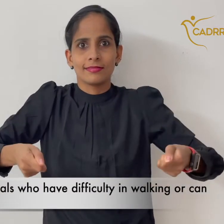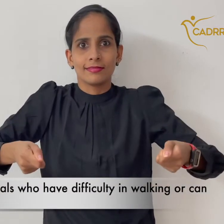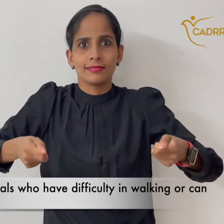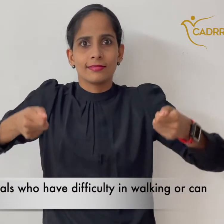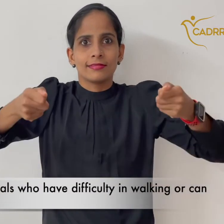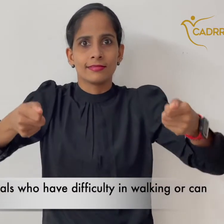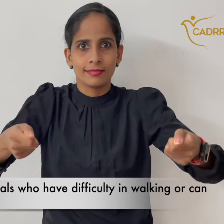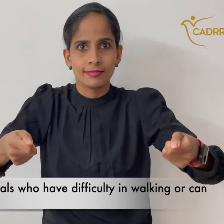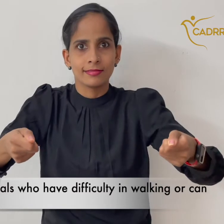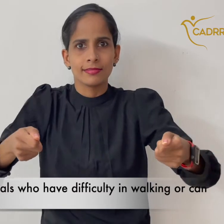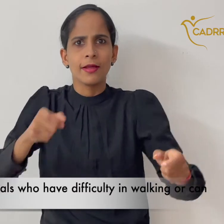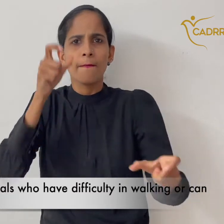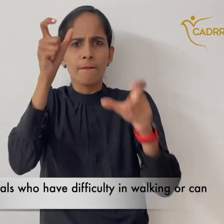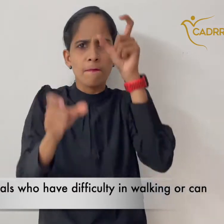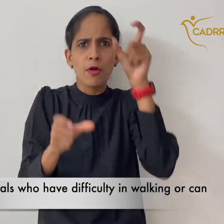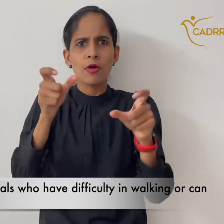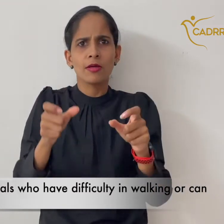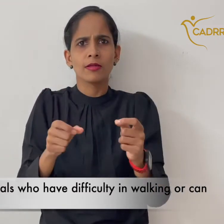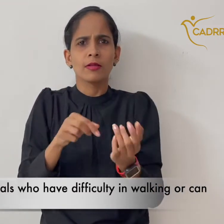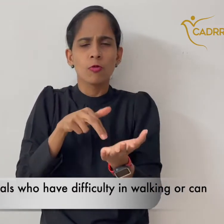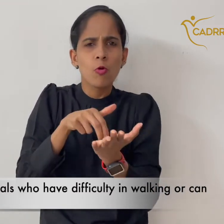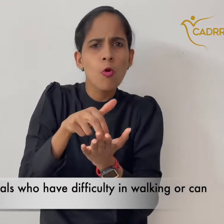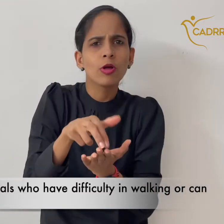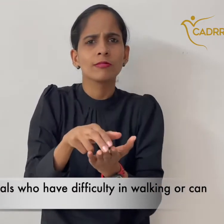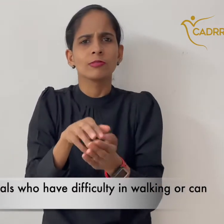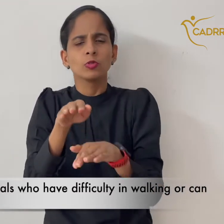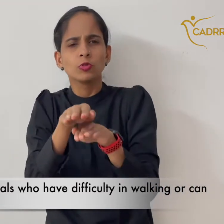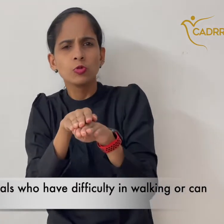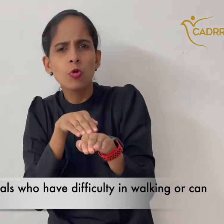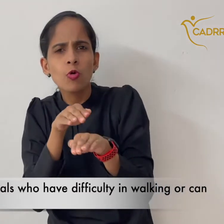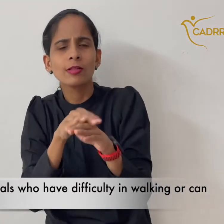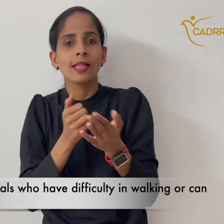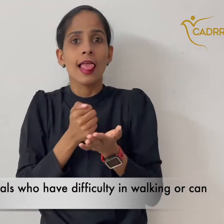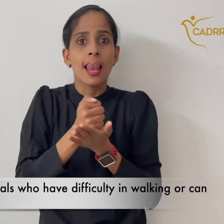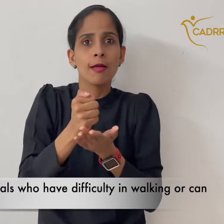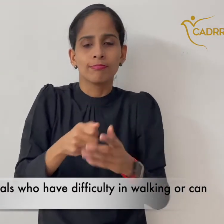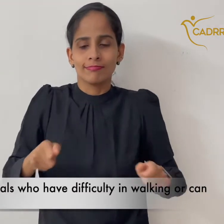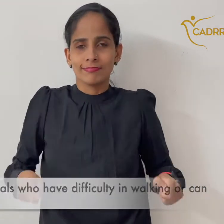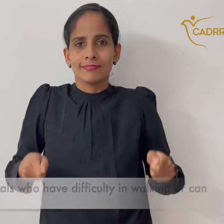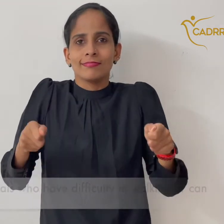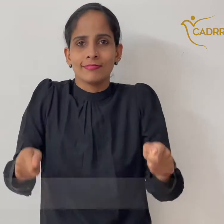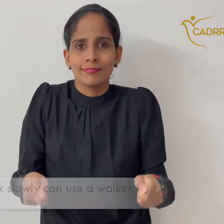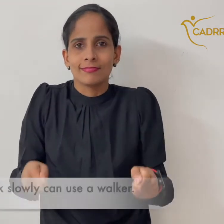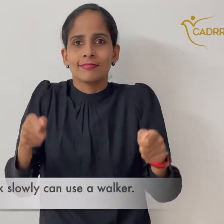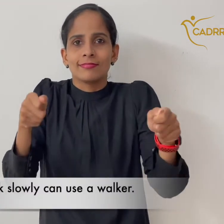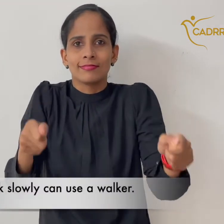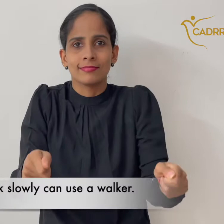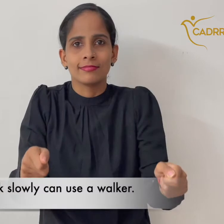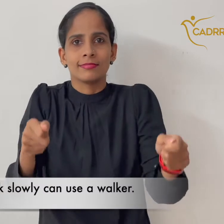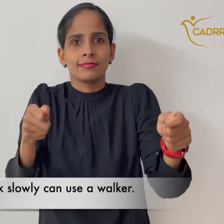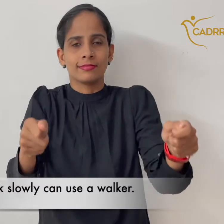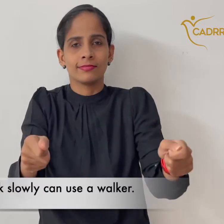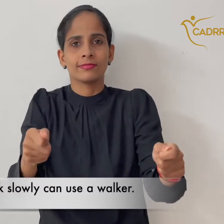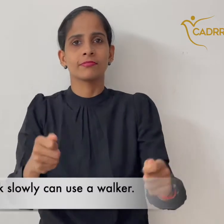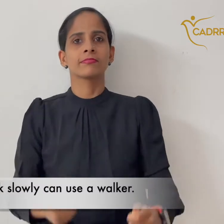People who have difficulty in walking or can walk slowly can use a walker.